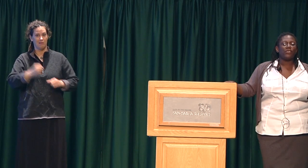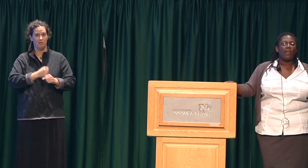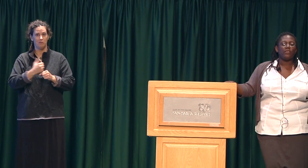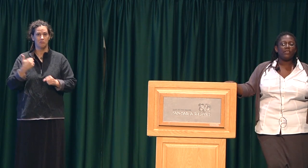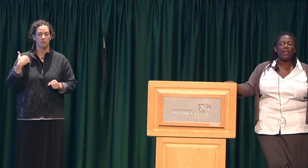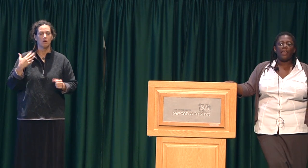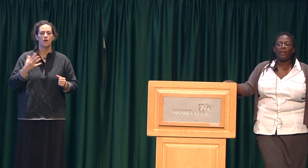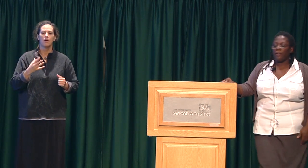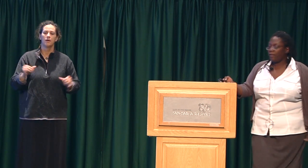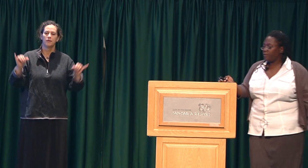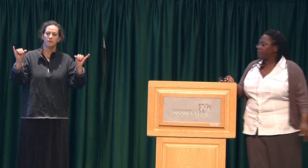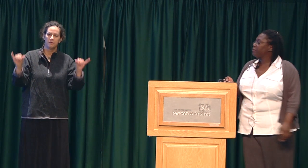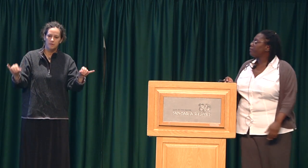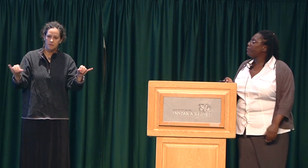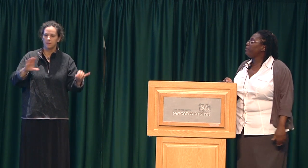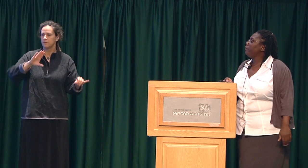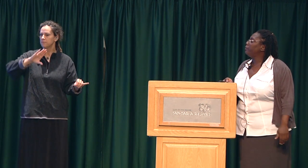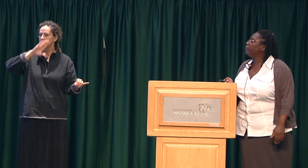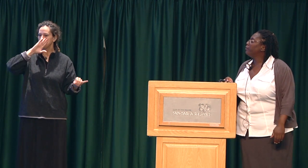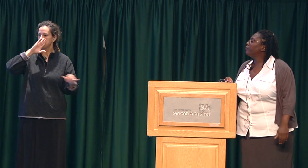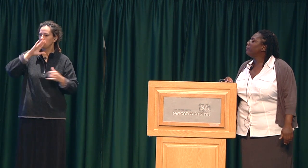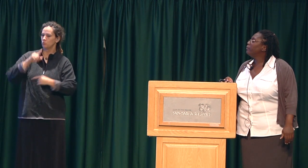having this challenge today.